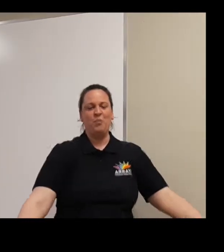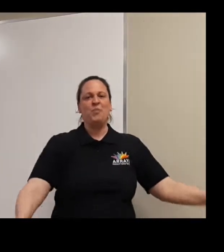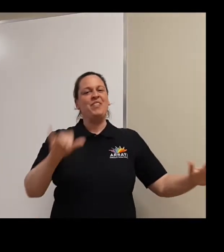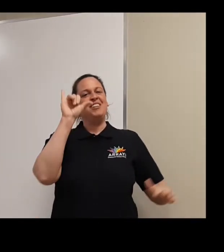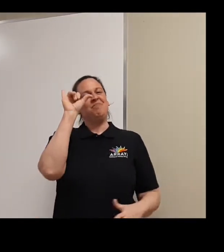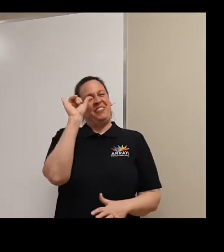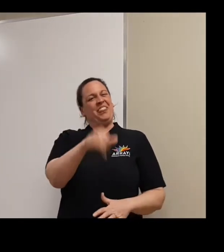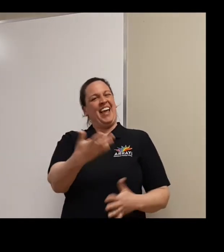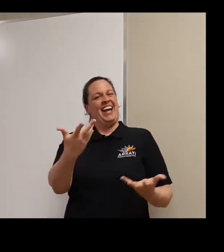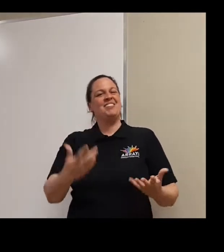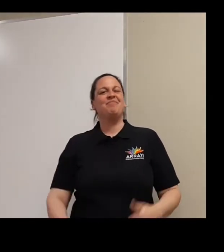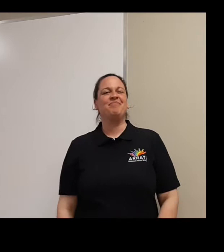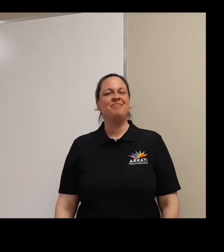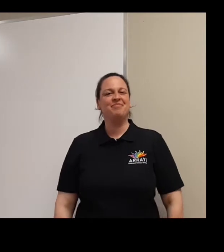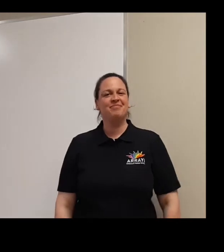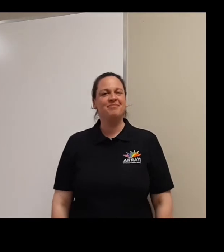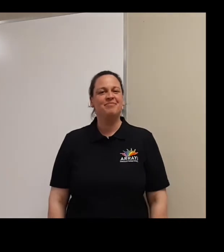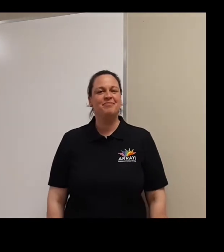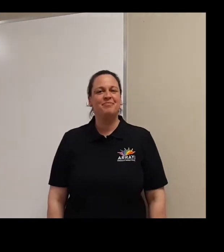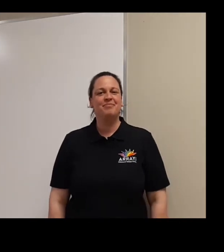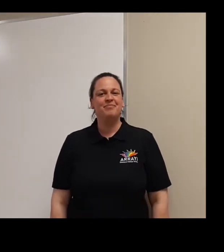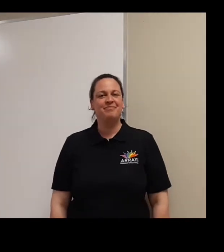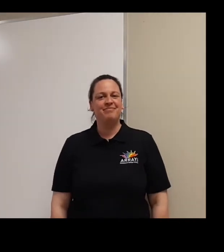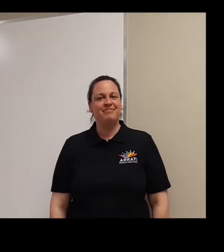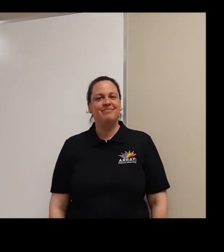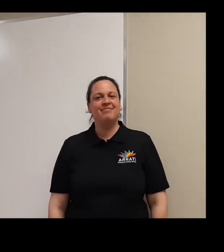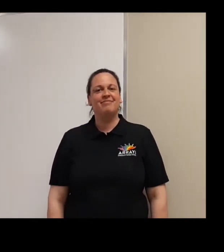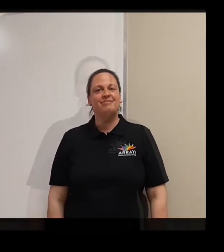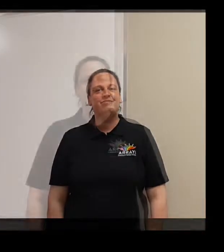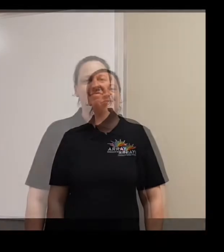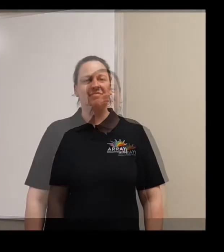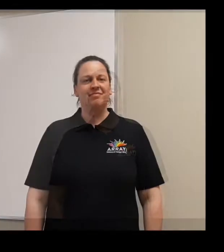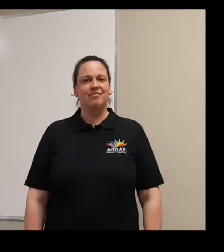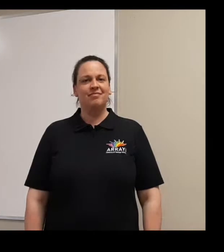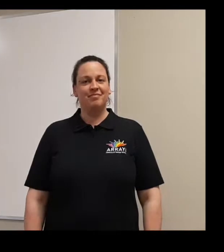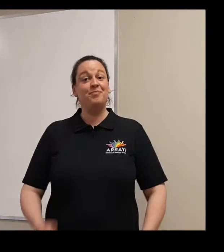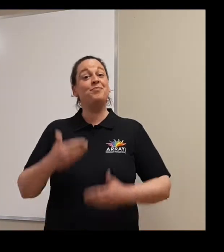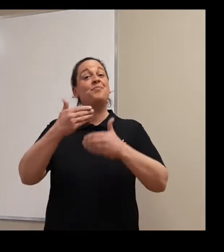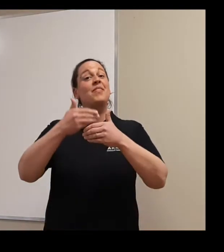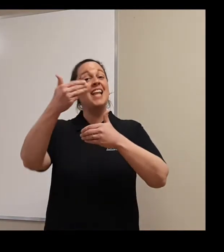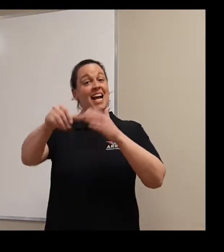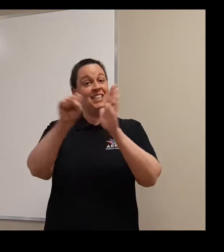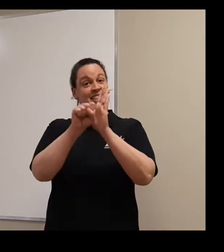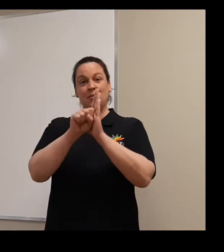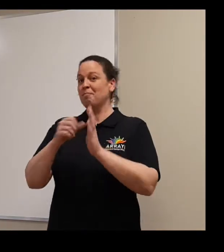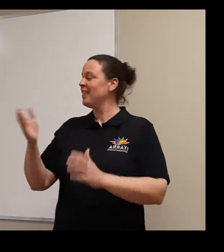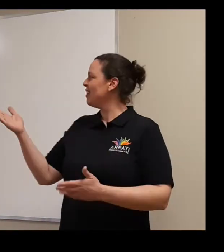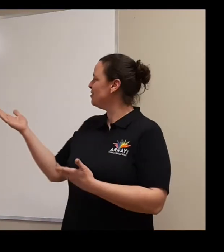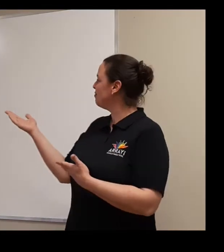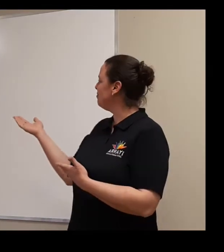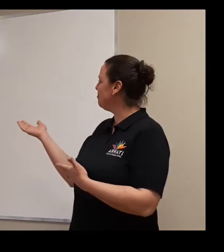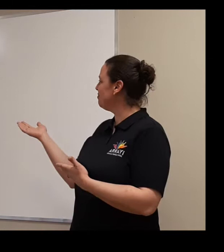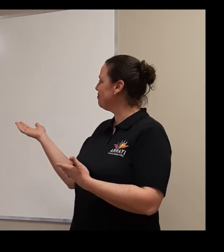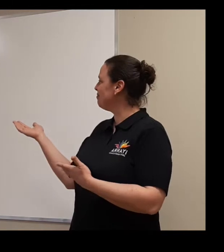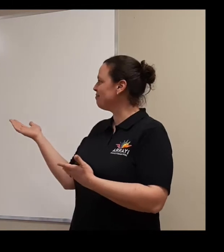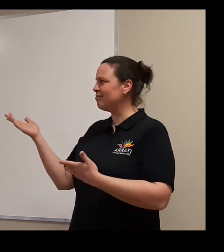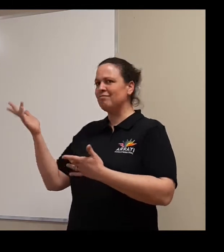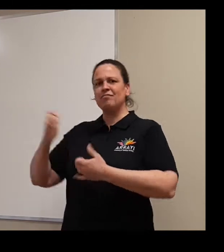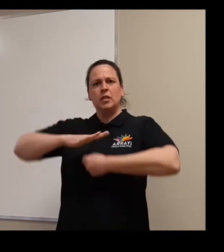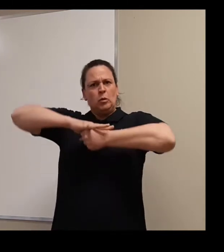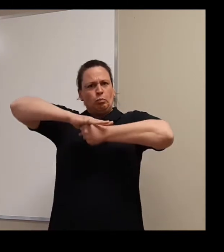and destroying everything around them. That's the possible effect of a corrosive. The next symbol is compressed